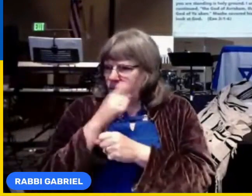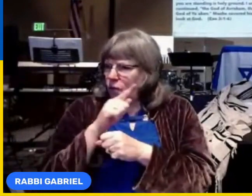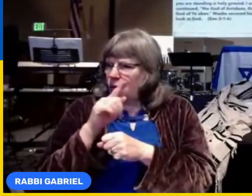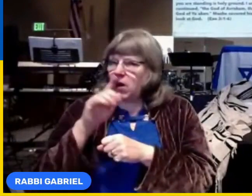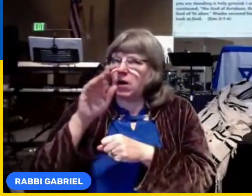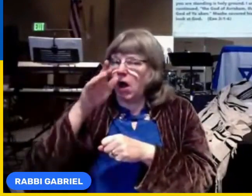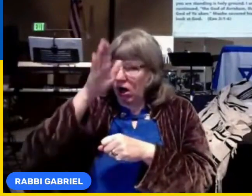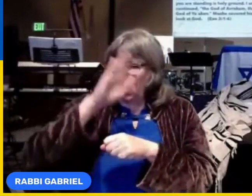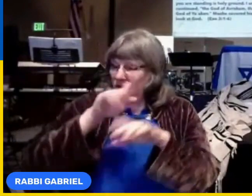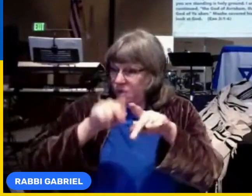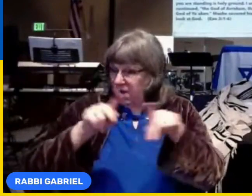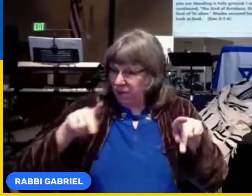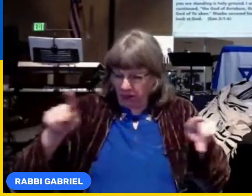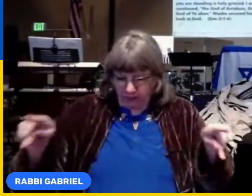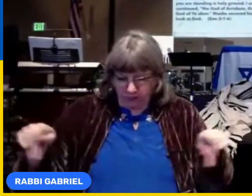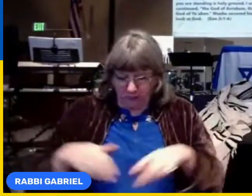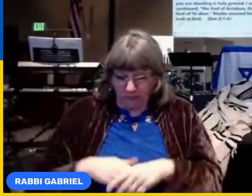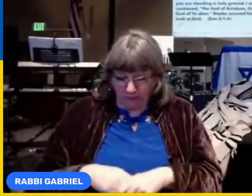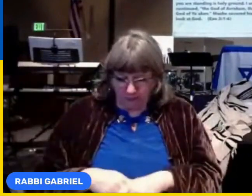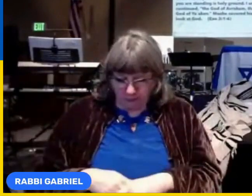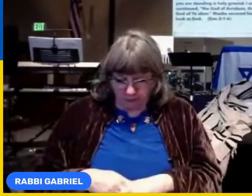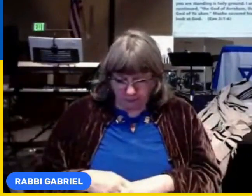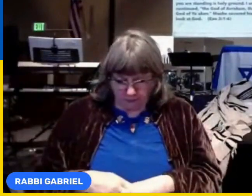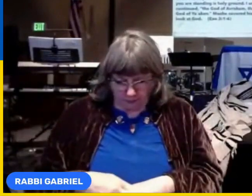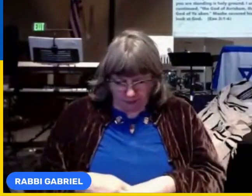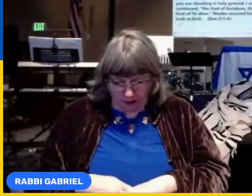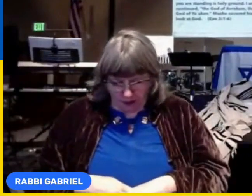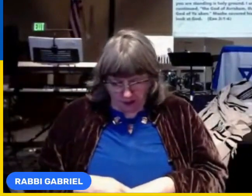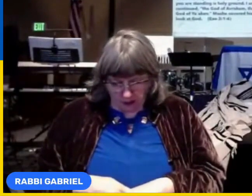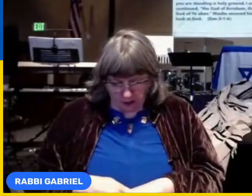associating with Hashem's people.